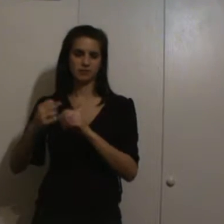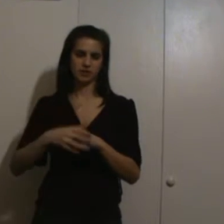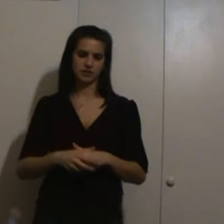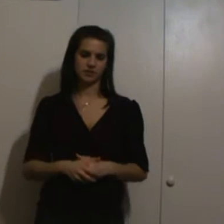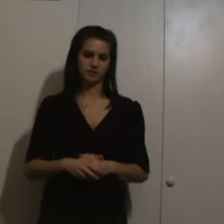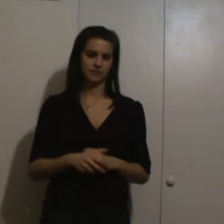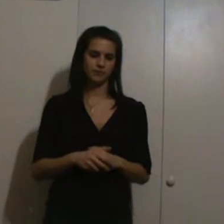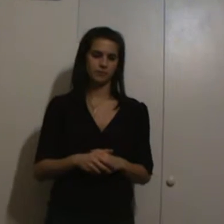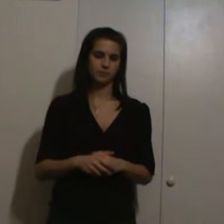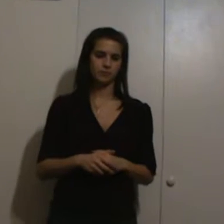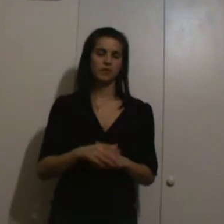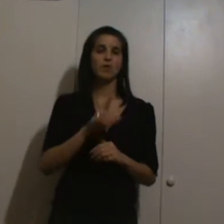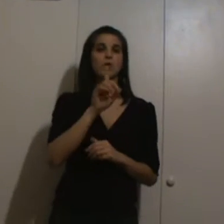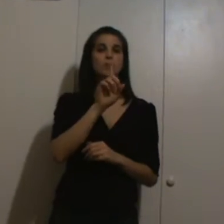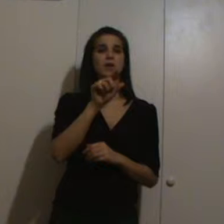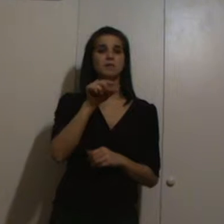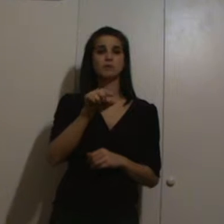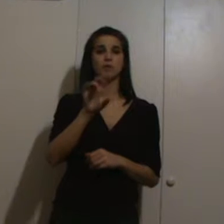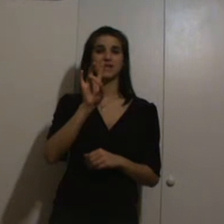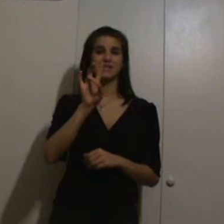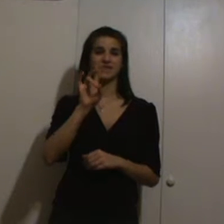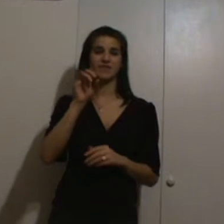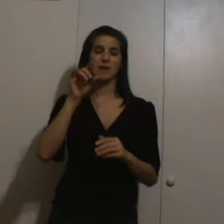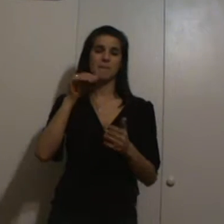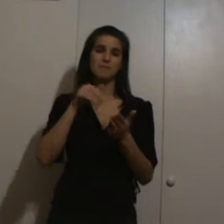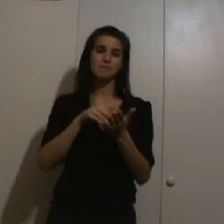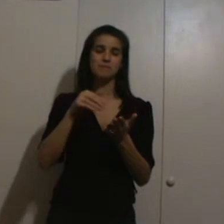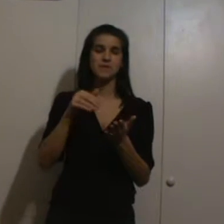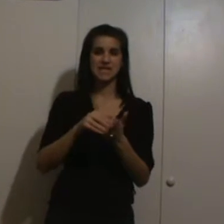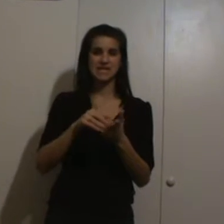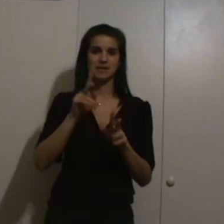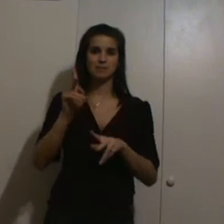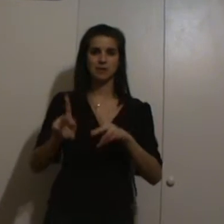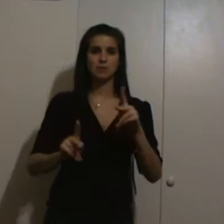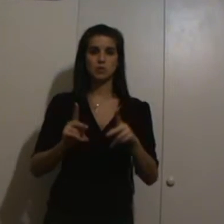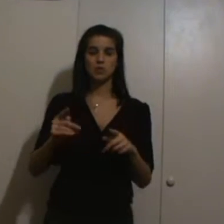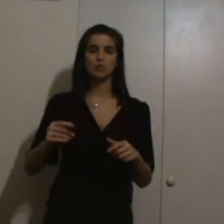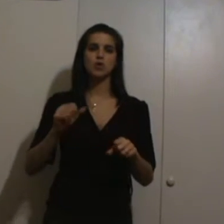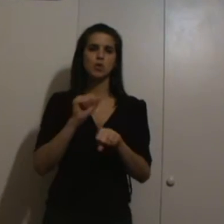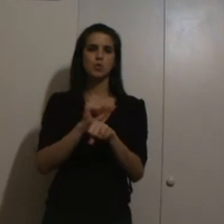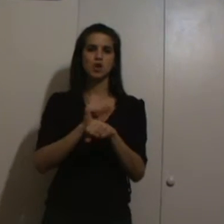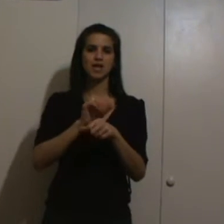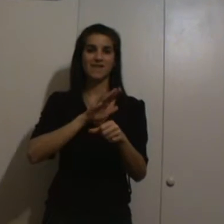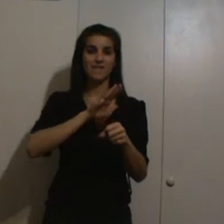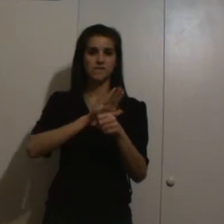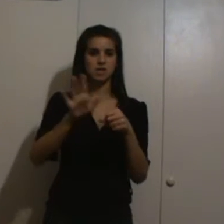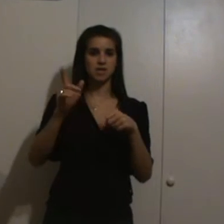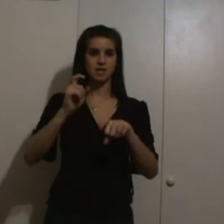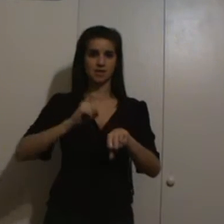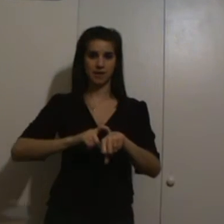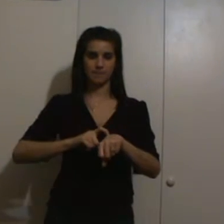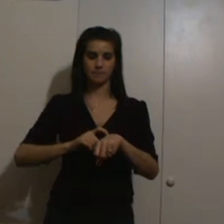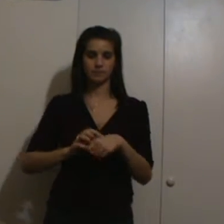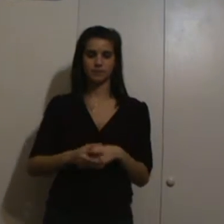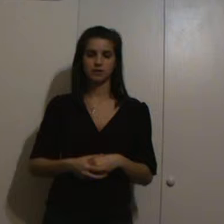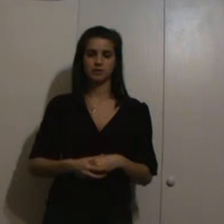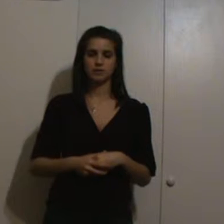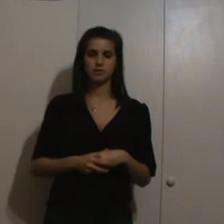1.7 million people were working full-time. Those 1.7 million people